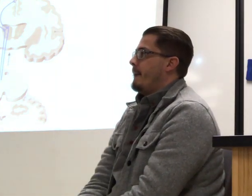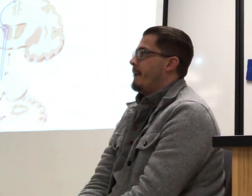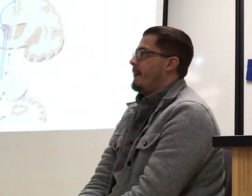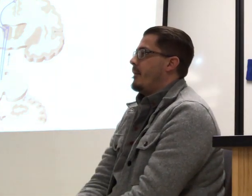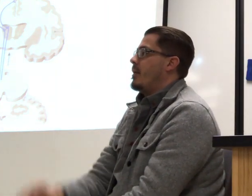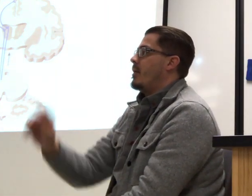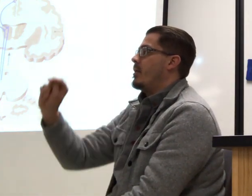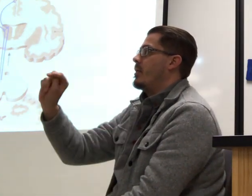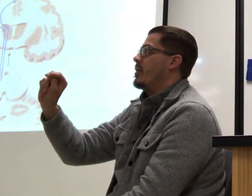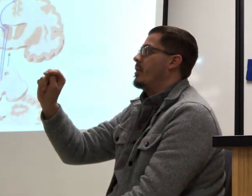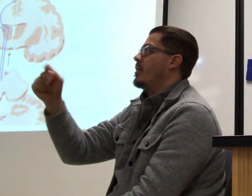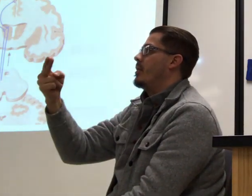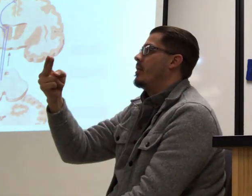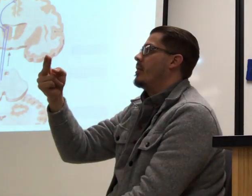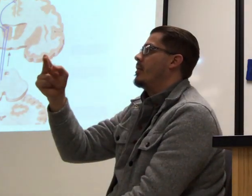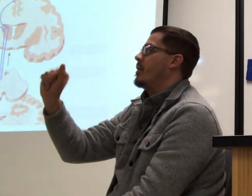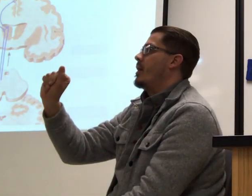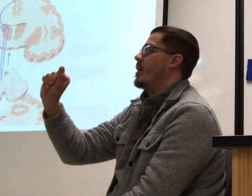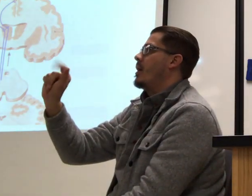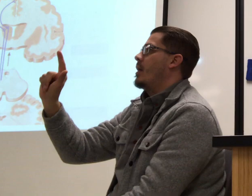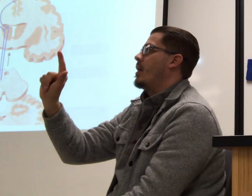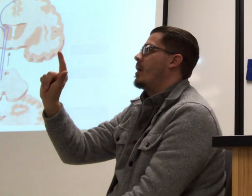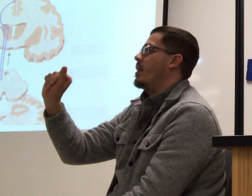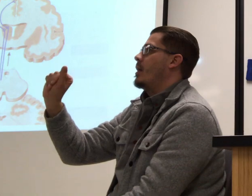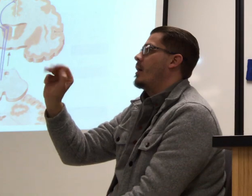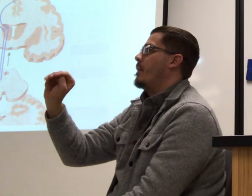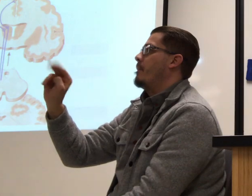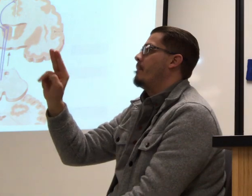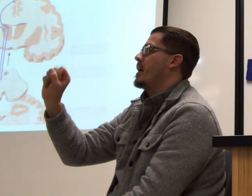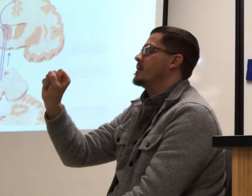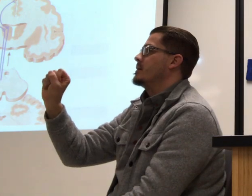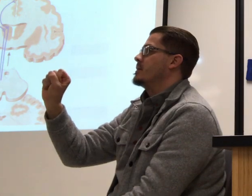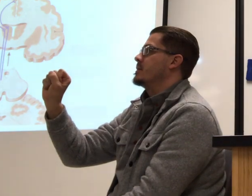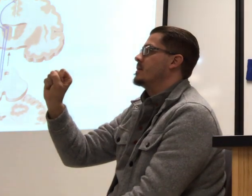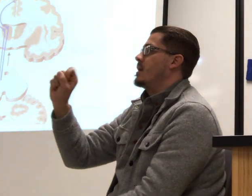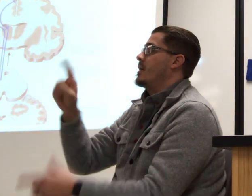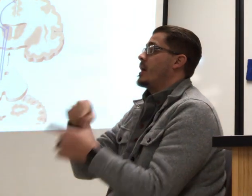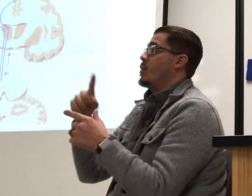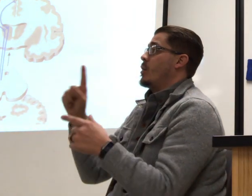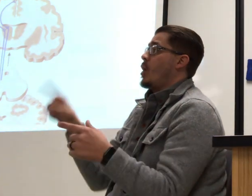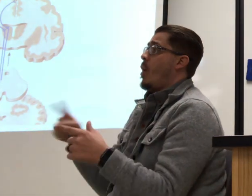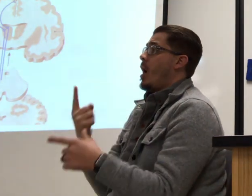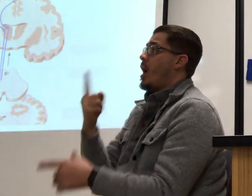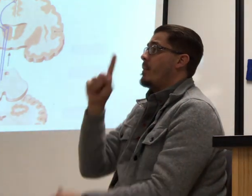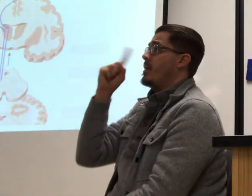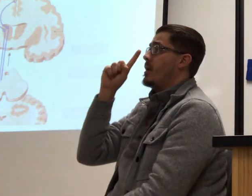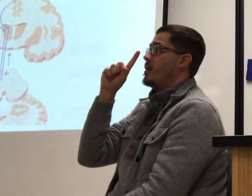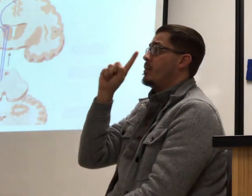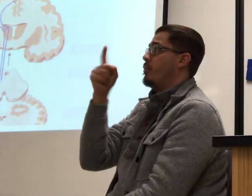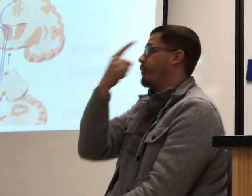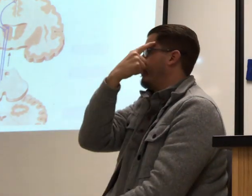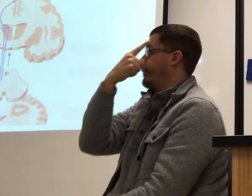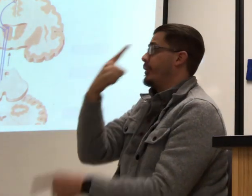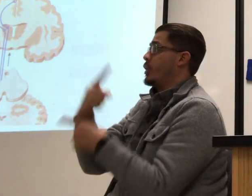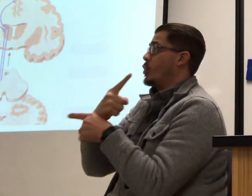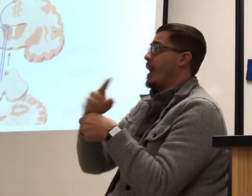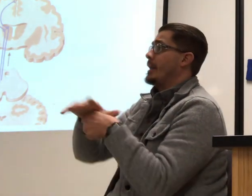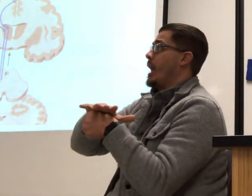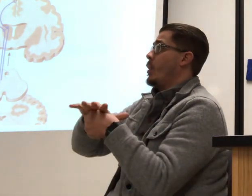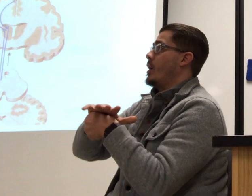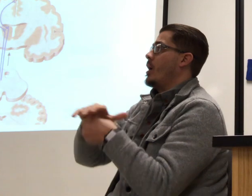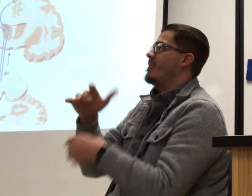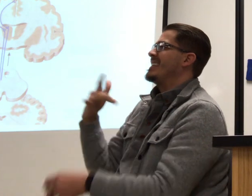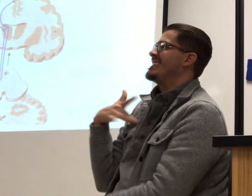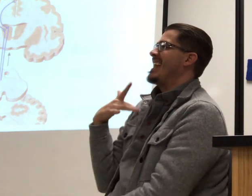The third order neuron in the thalamus, it just projects to the correct area of the sensory